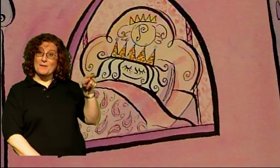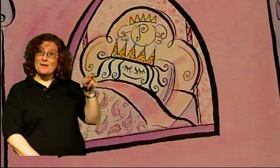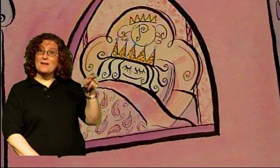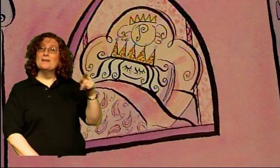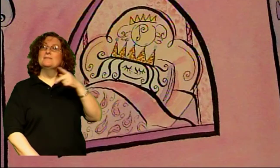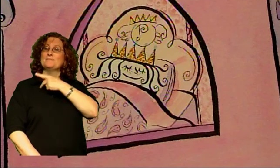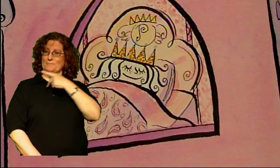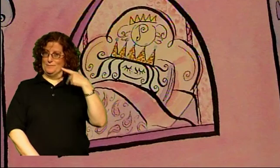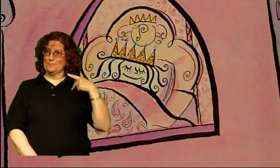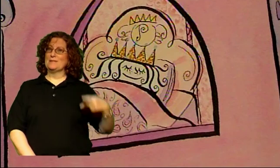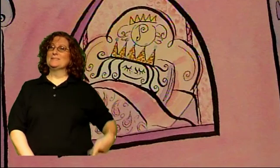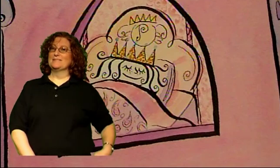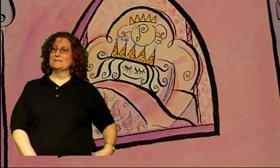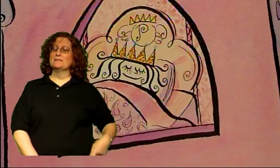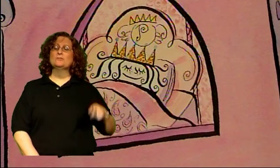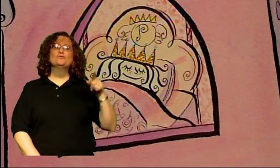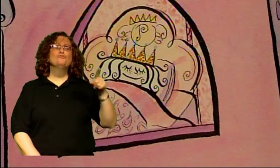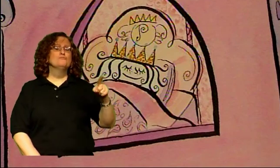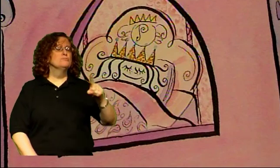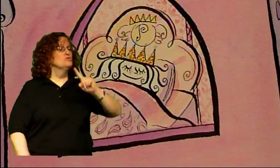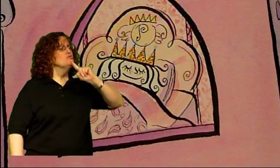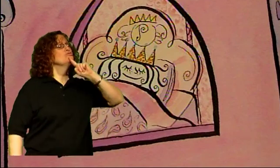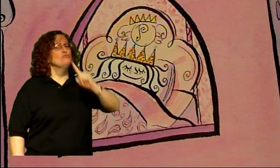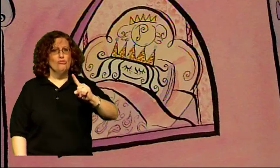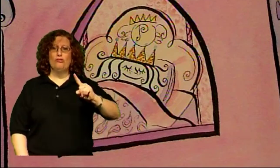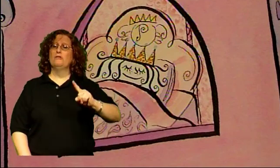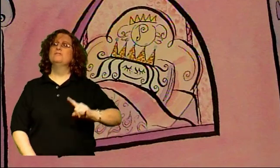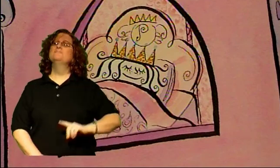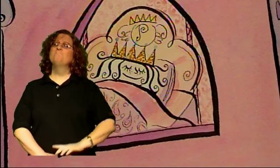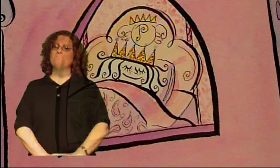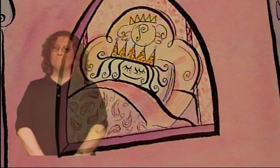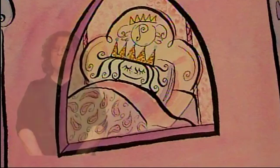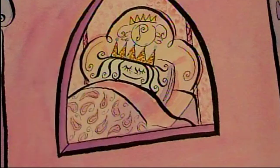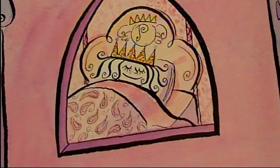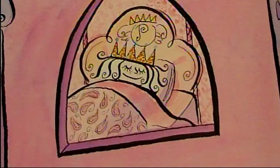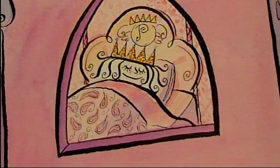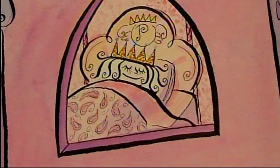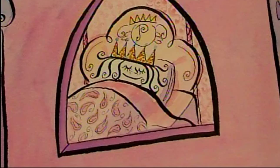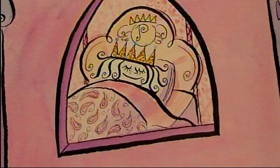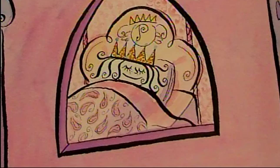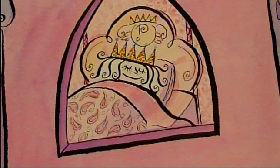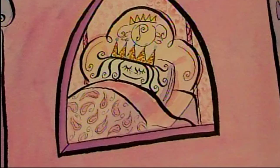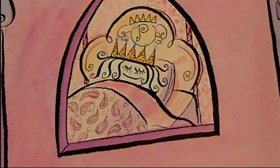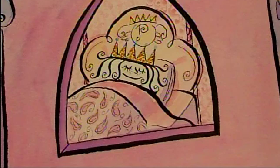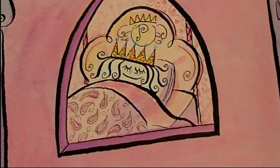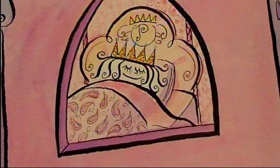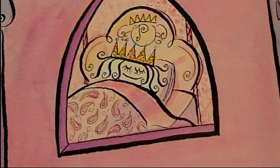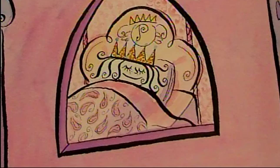Penelope was a princess. She was absolutely certain.